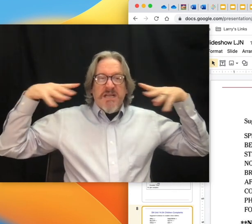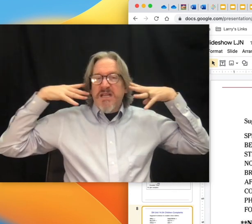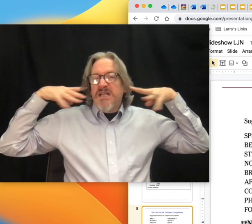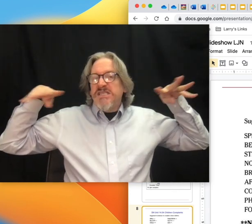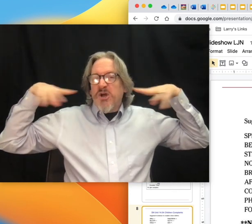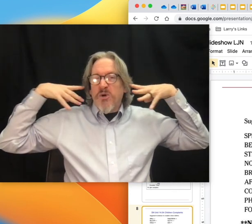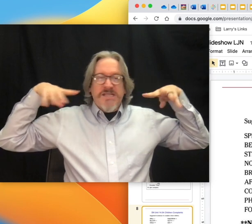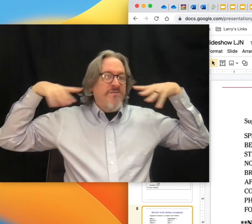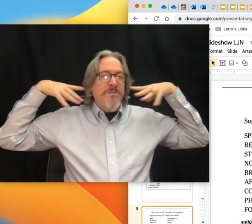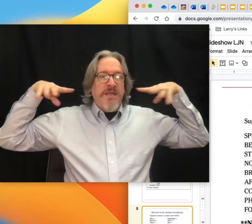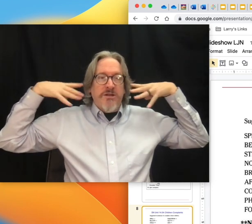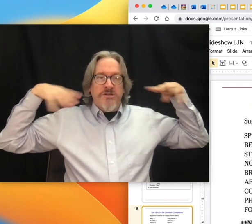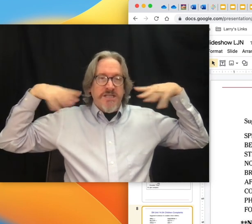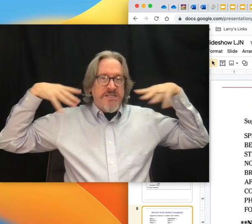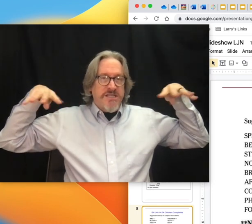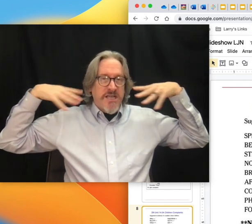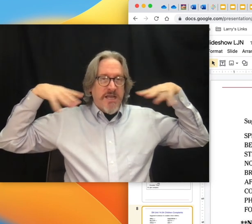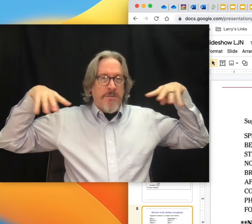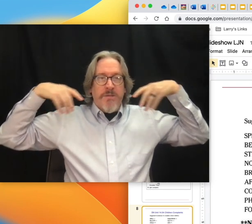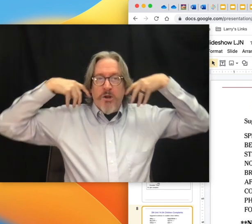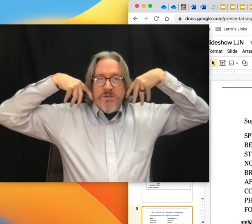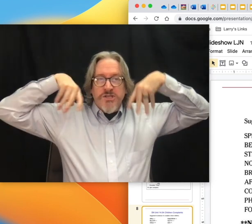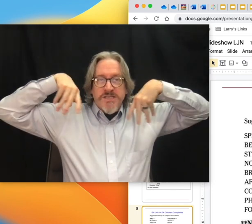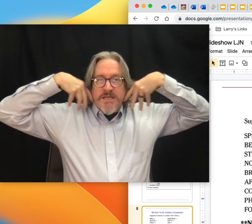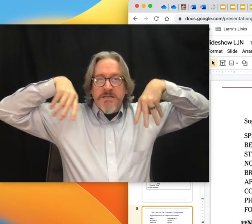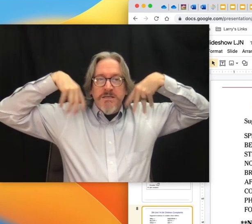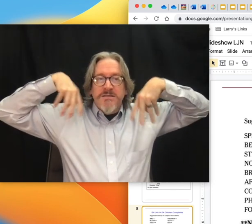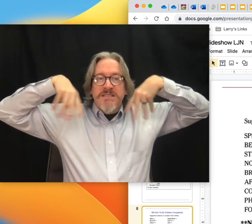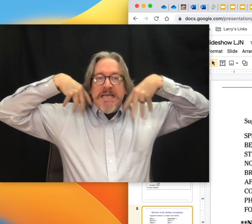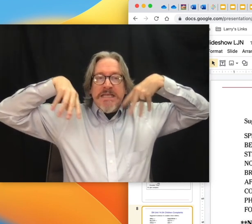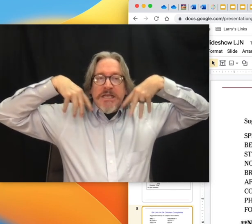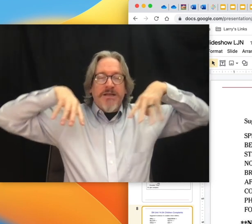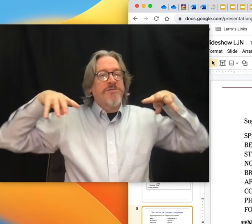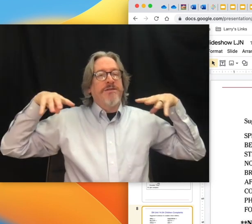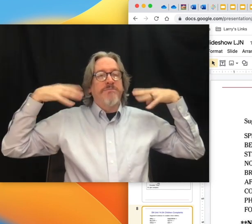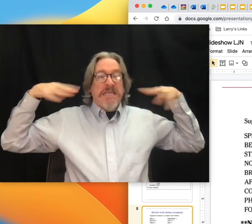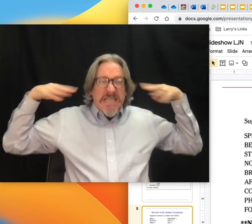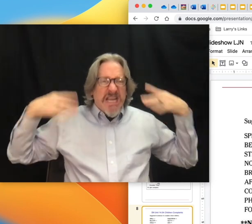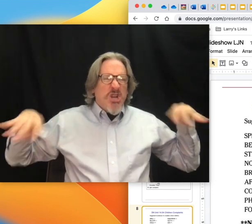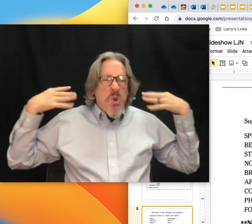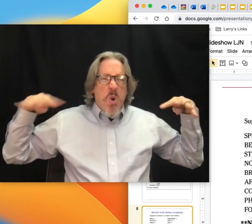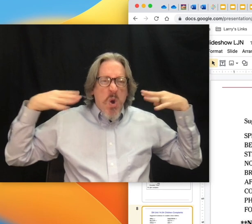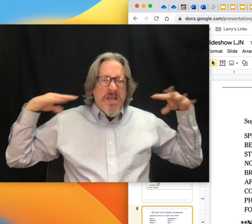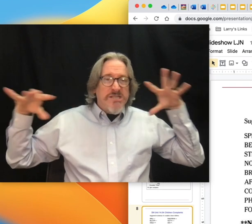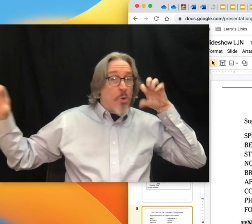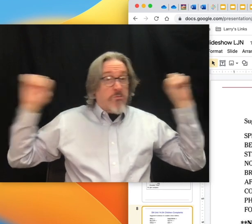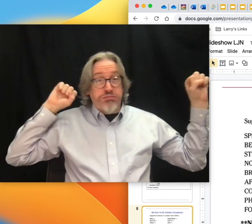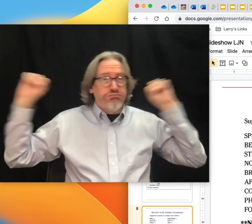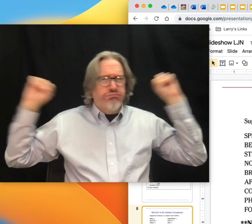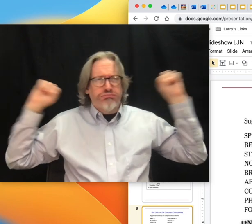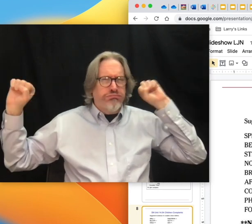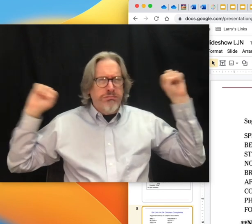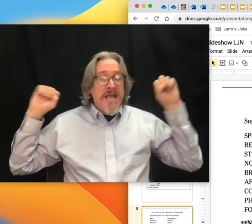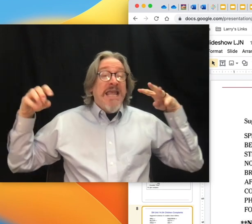Noise. So it's from the ears. It almost looks like dangly earrings, right? Noise,